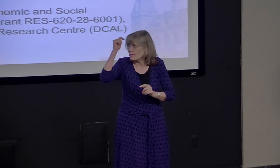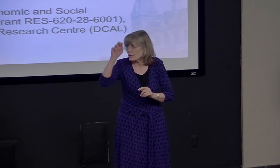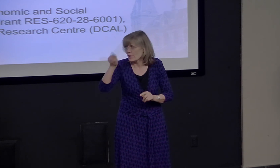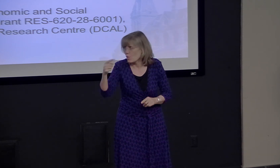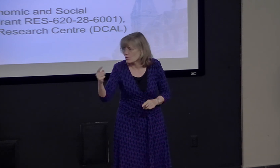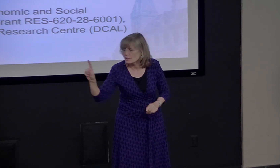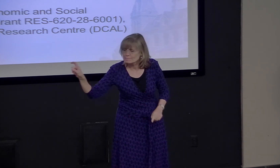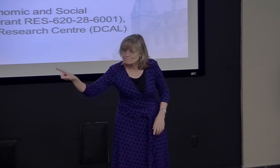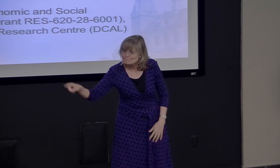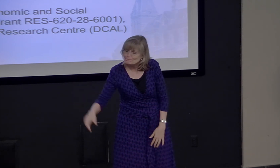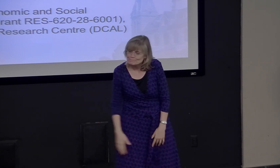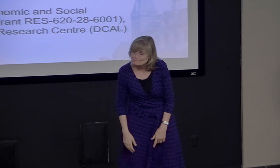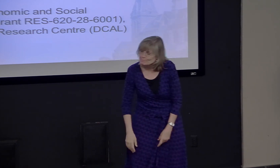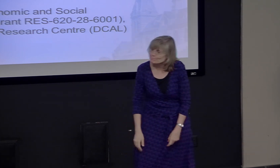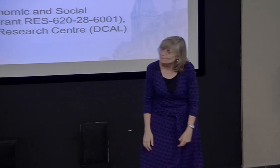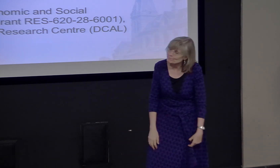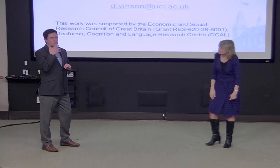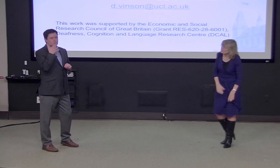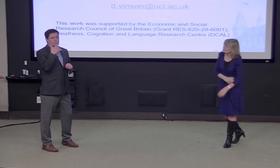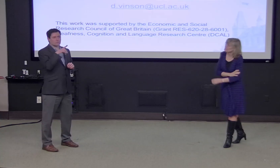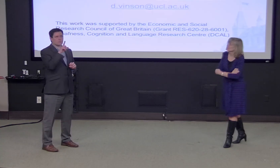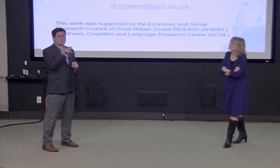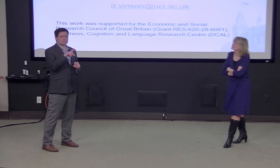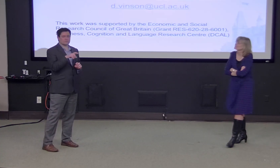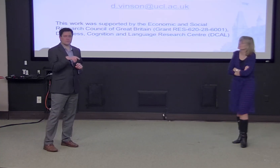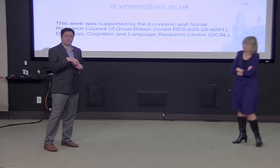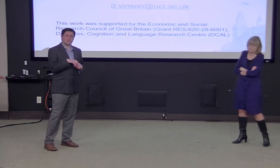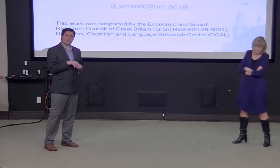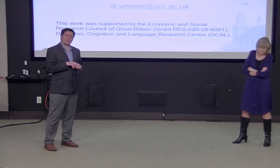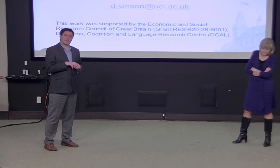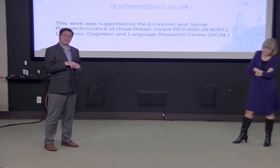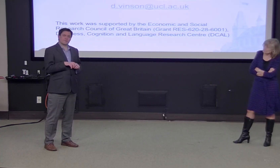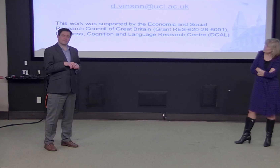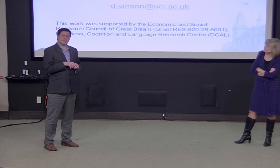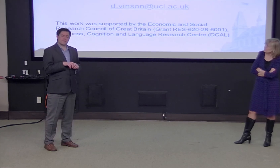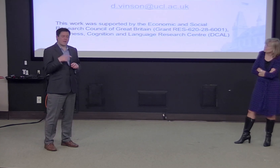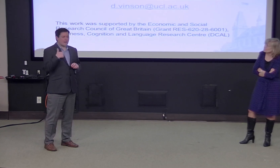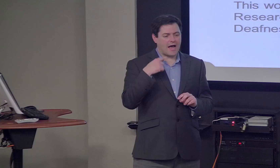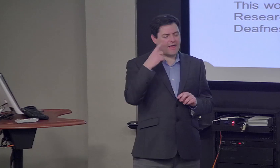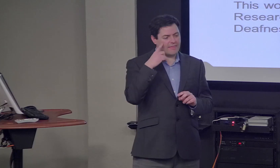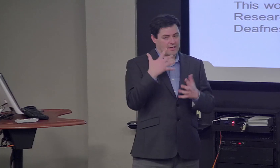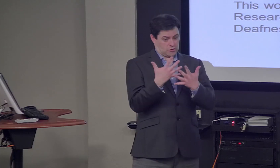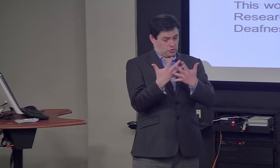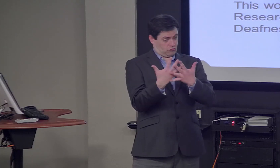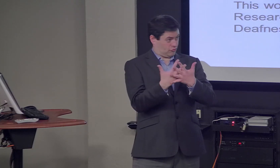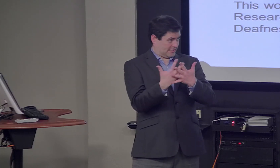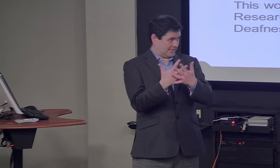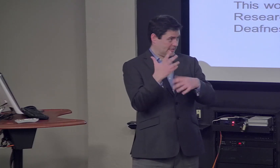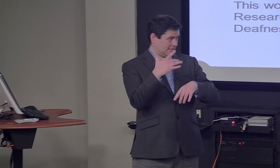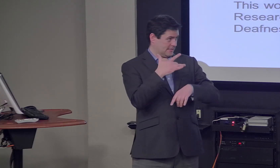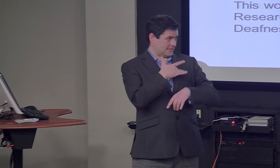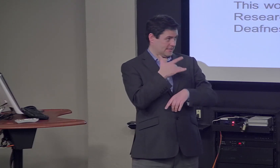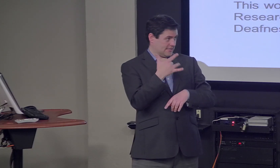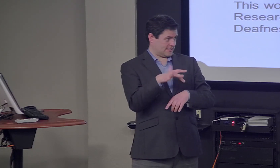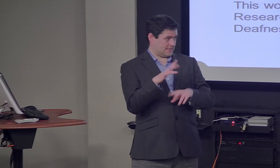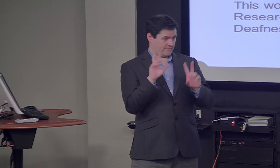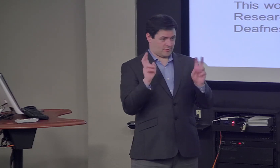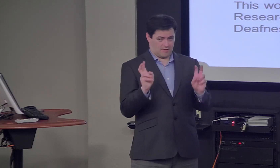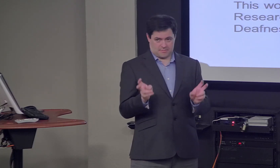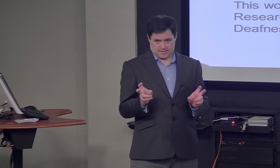it, or should we just be using this theoretically? That's a good question. You know, I think if we look at screening